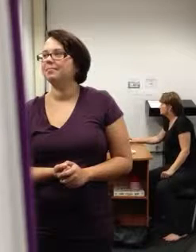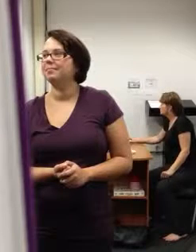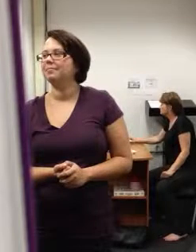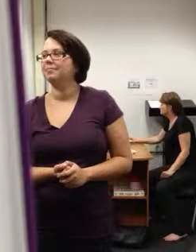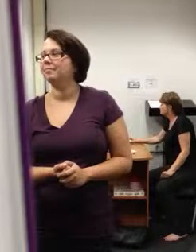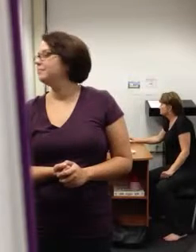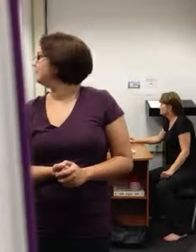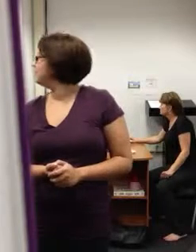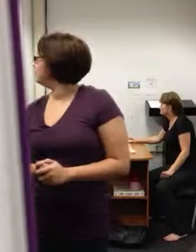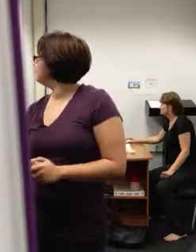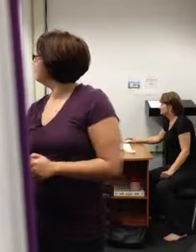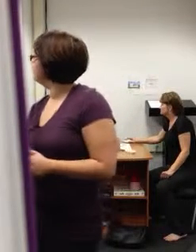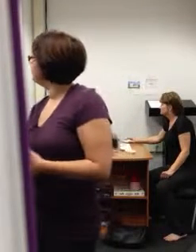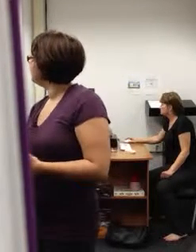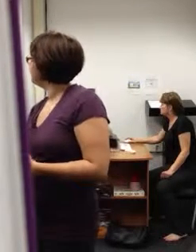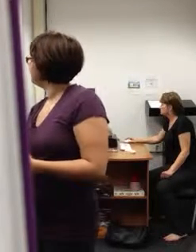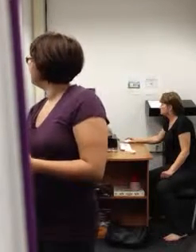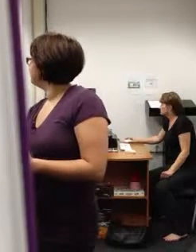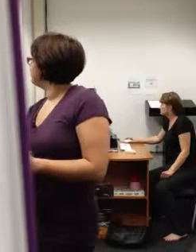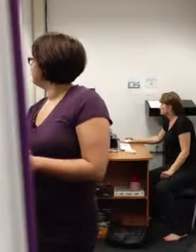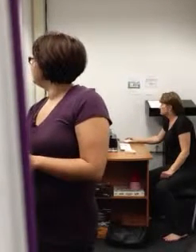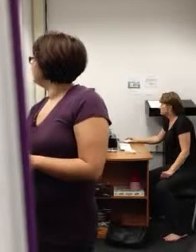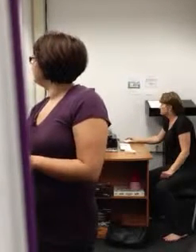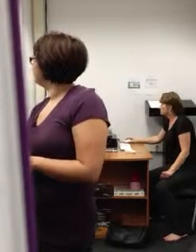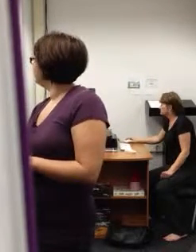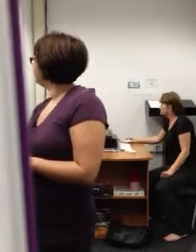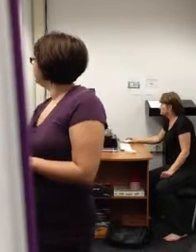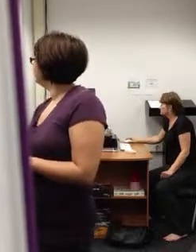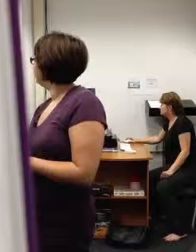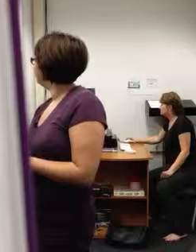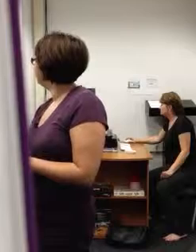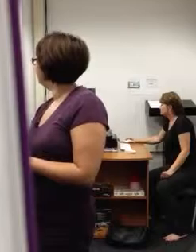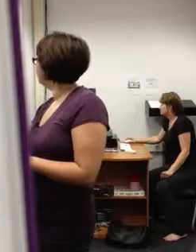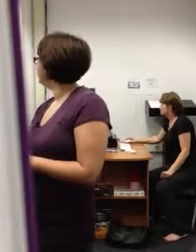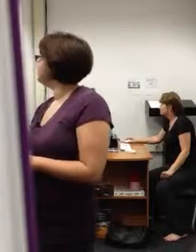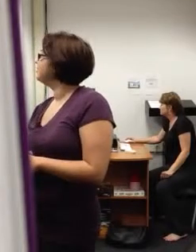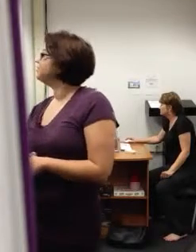That's why we were like, oh, I know, I felt so great. We're both like, right here.